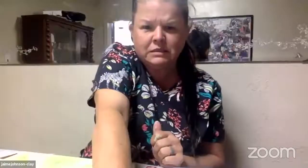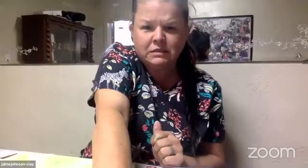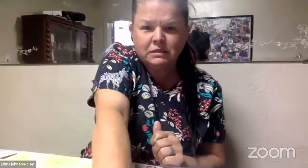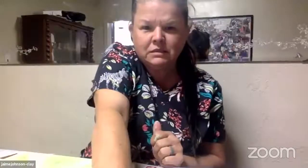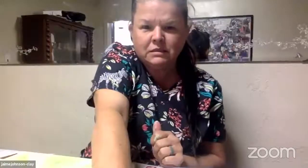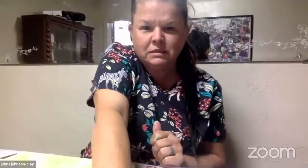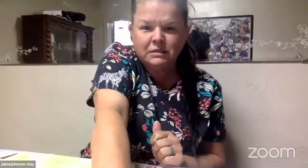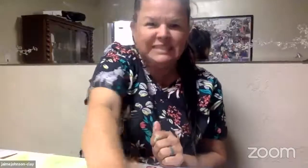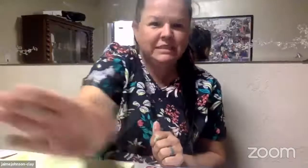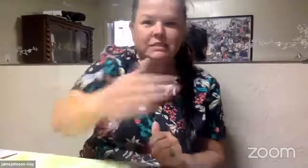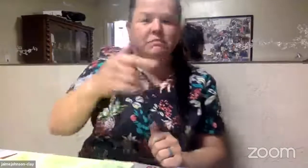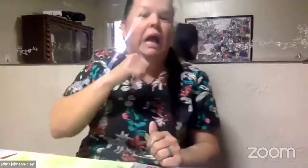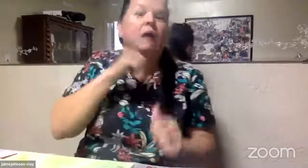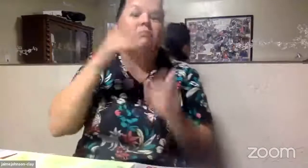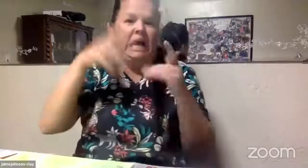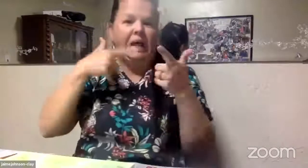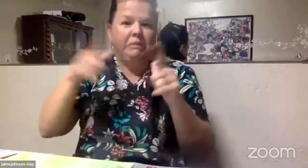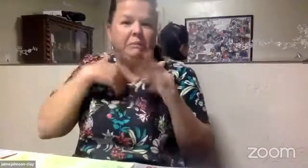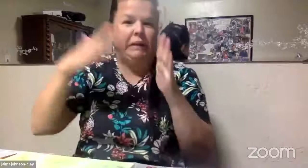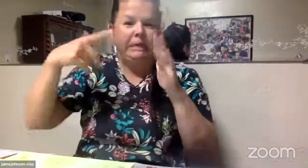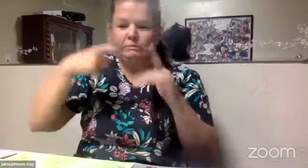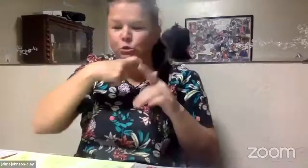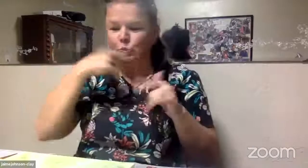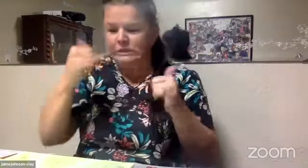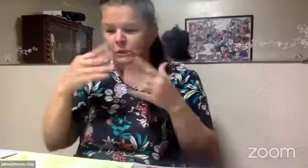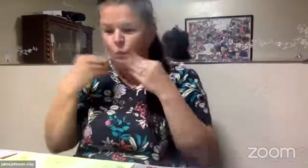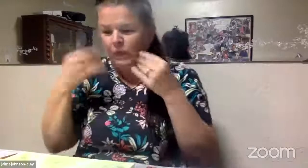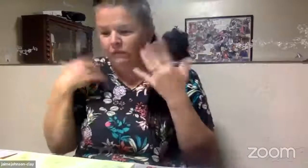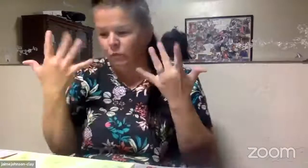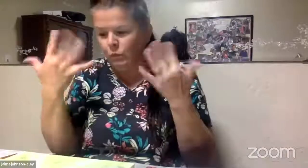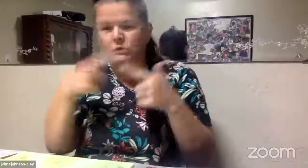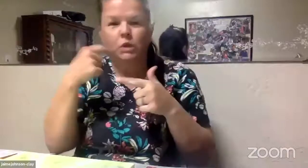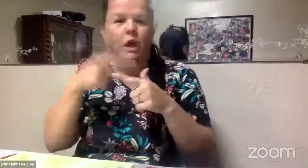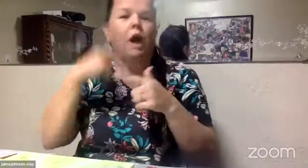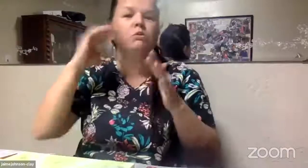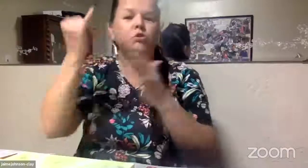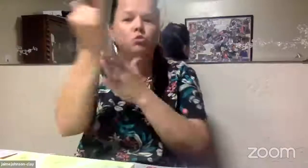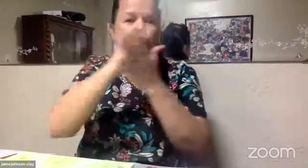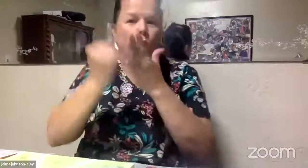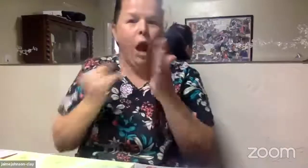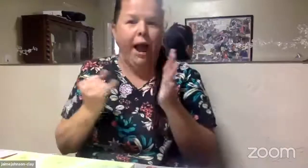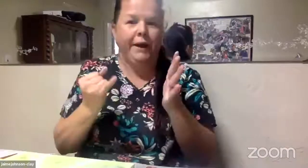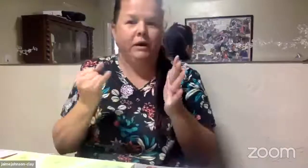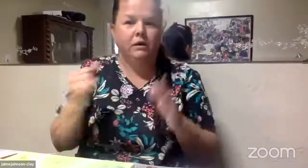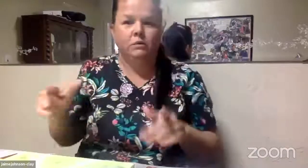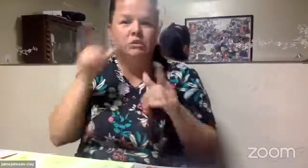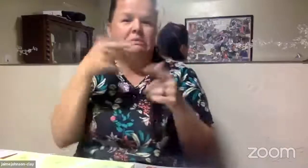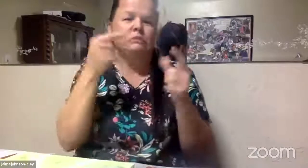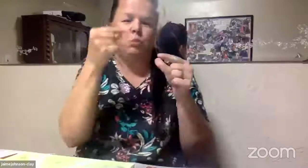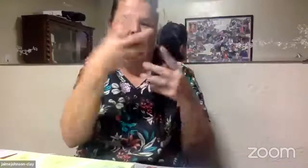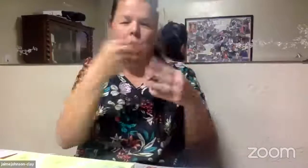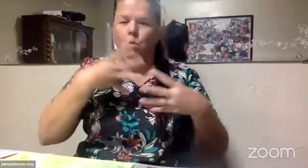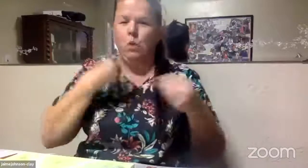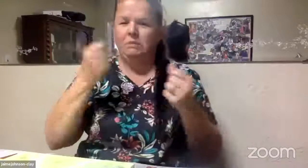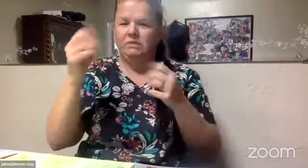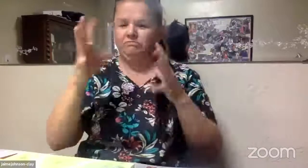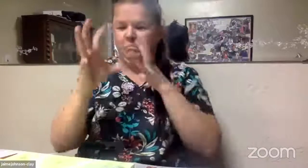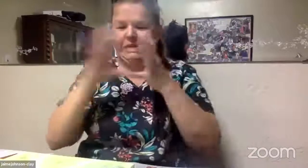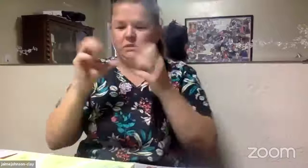Oh, okay. Yeah, it wasn't, I'm painting, it's wet. I am painting right now. One